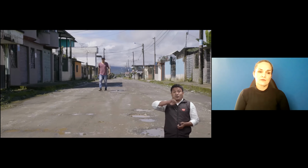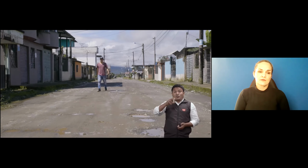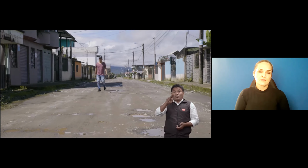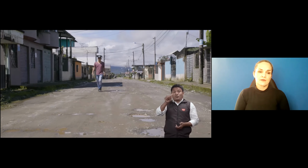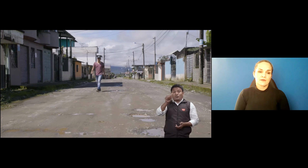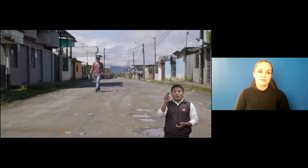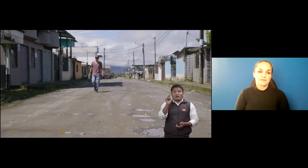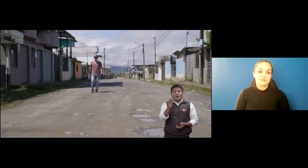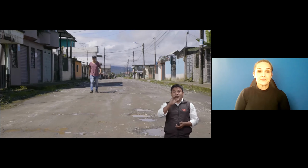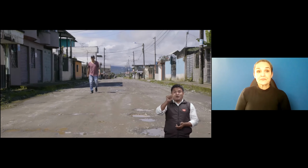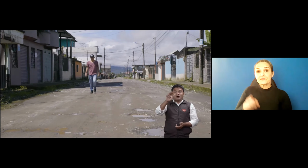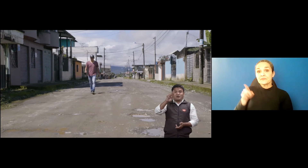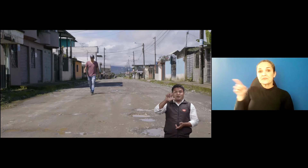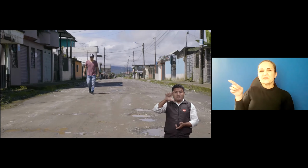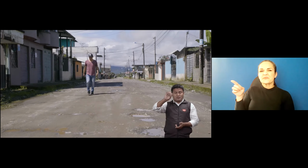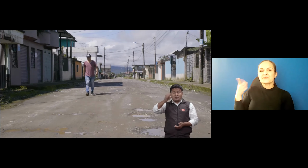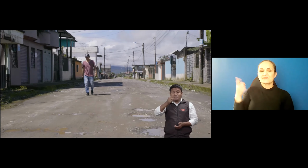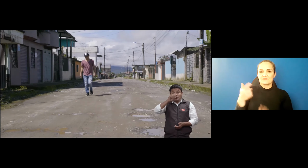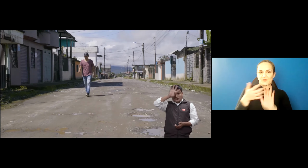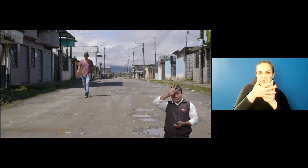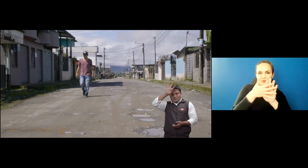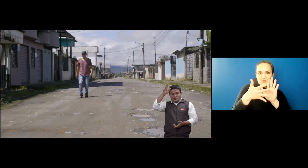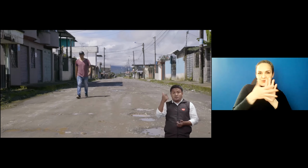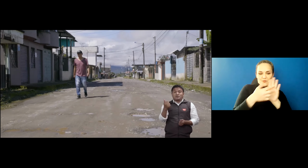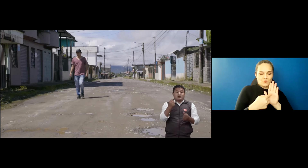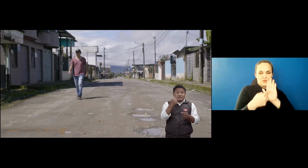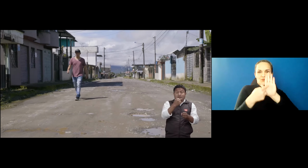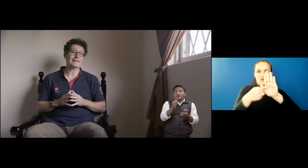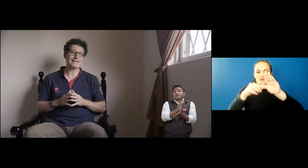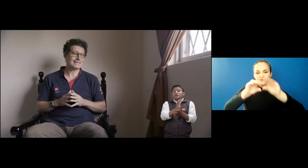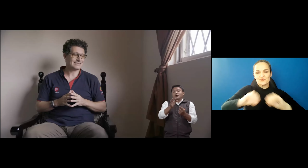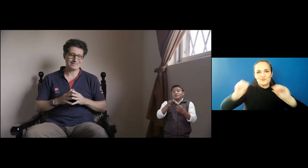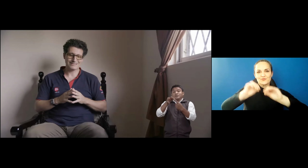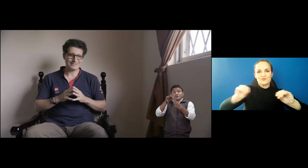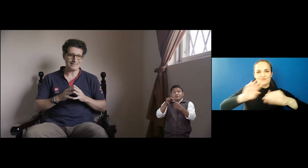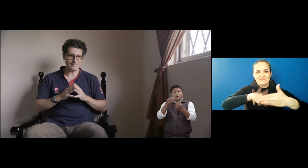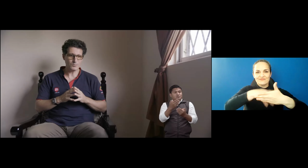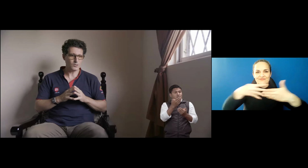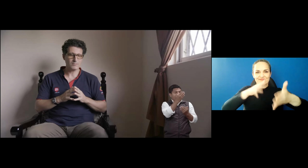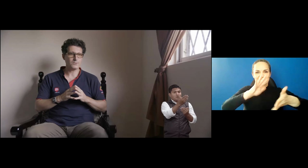Juan Carlos Castillo, the linguistic model who works for the